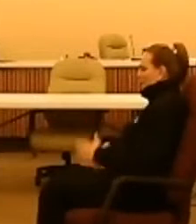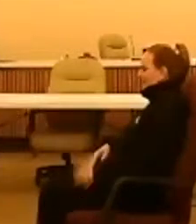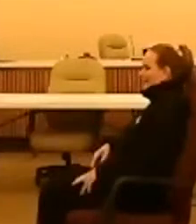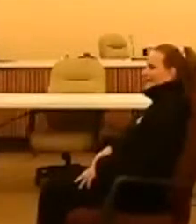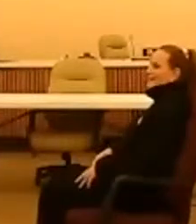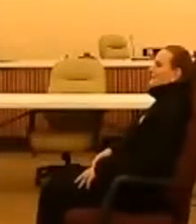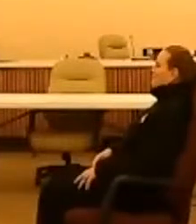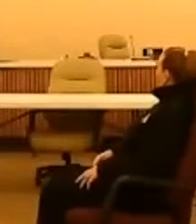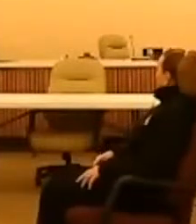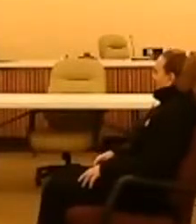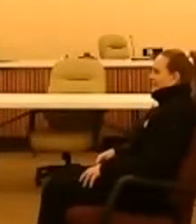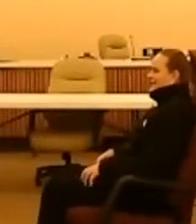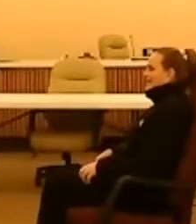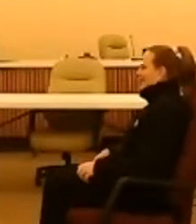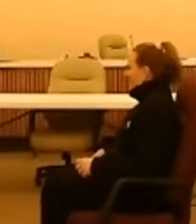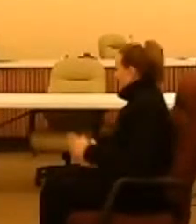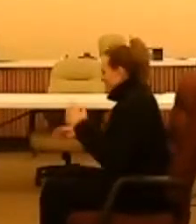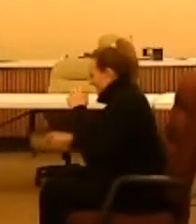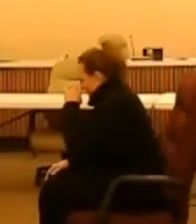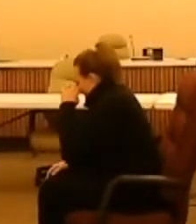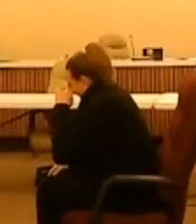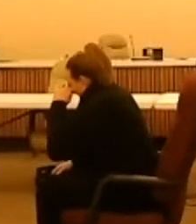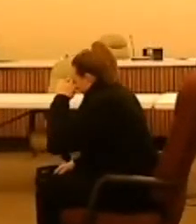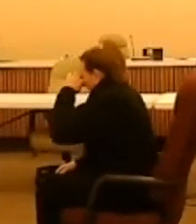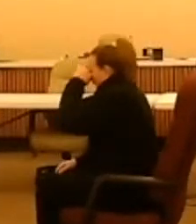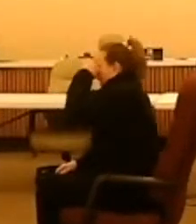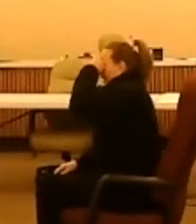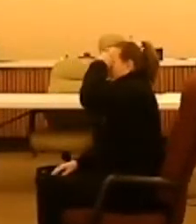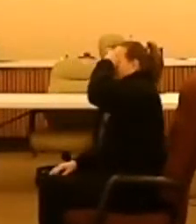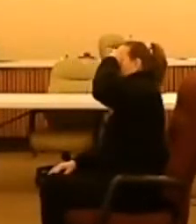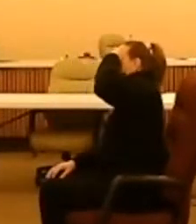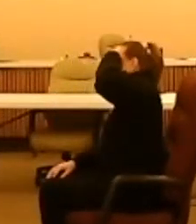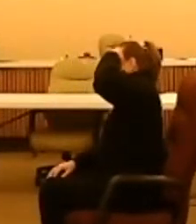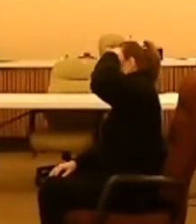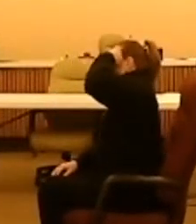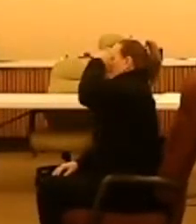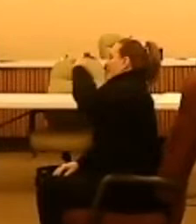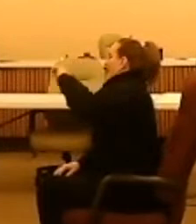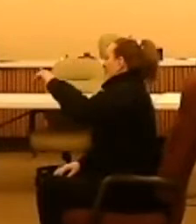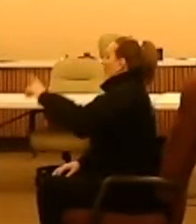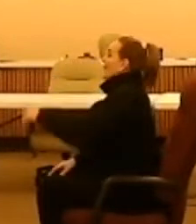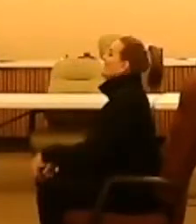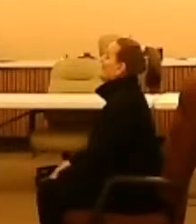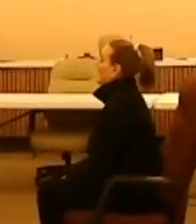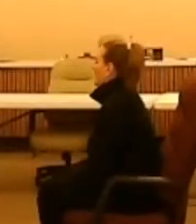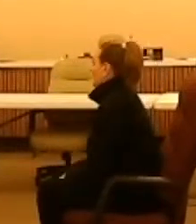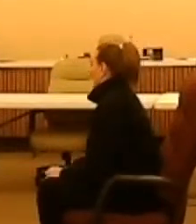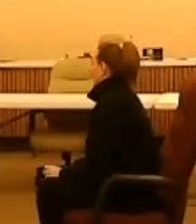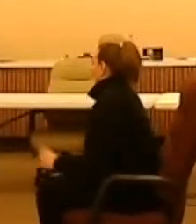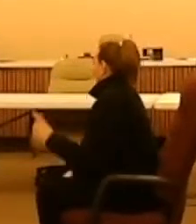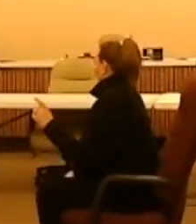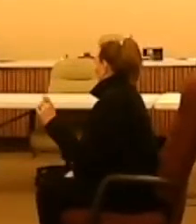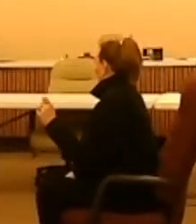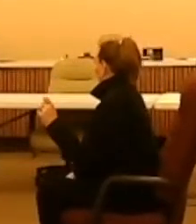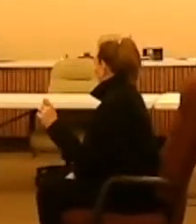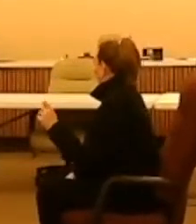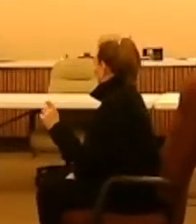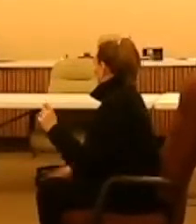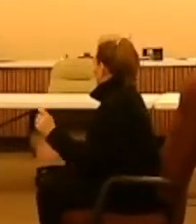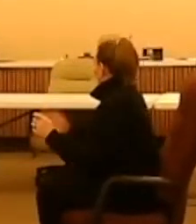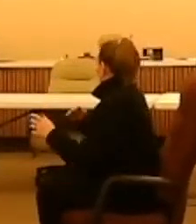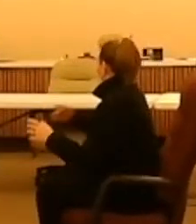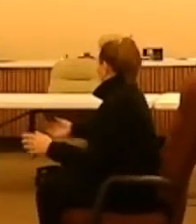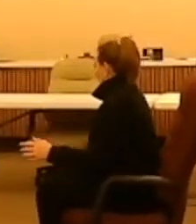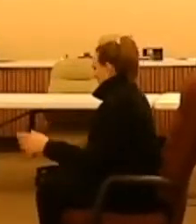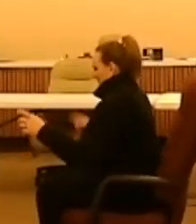I thought you were gonna say that you got all that chocolate stuff and sushi. I know, I thought you put sushi in there too.